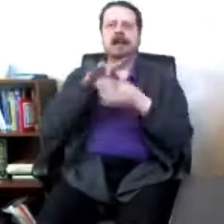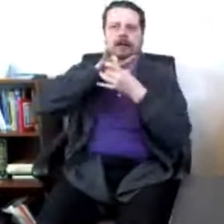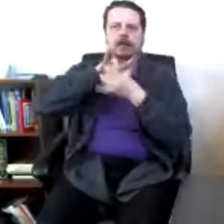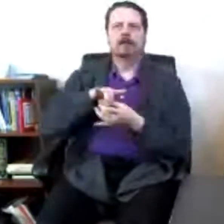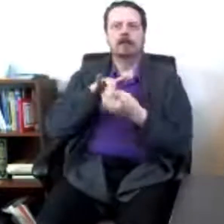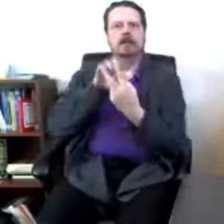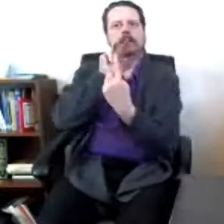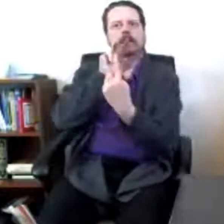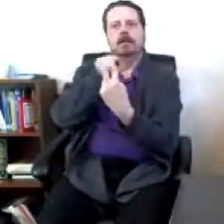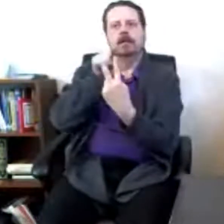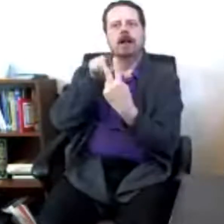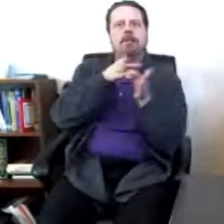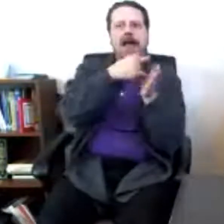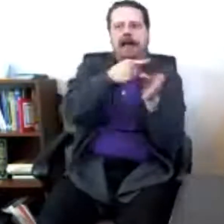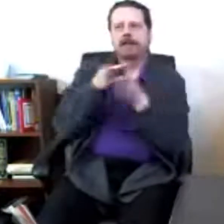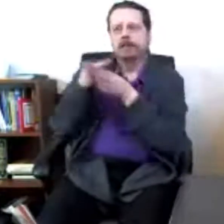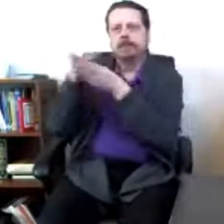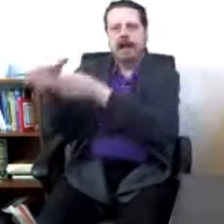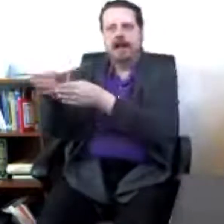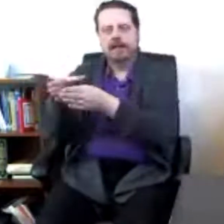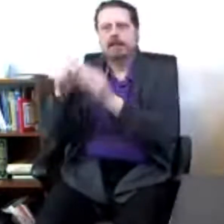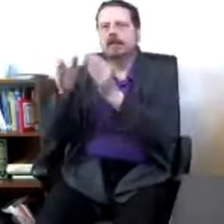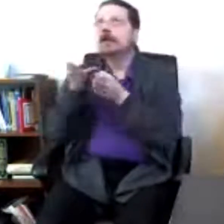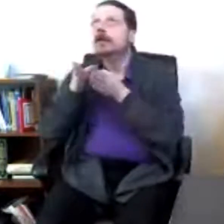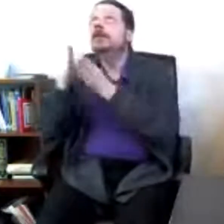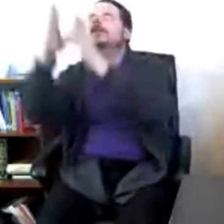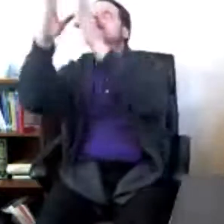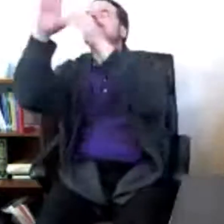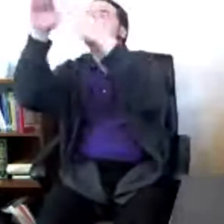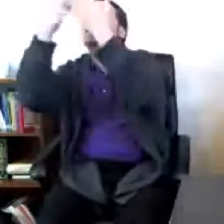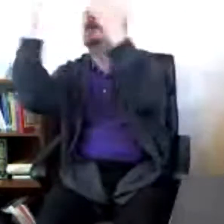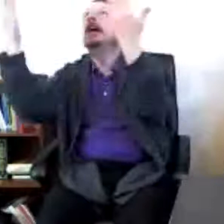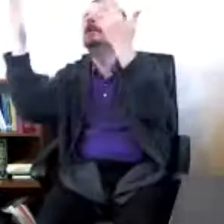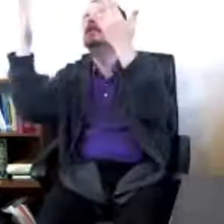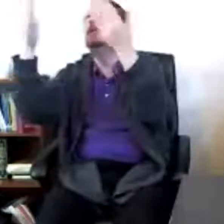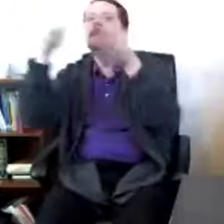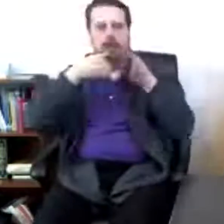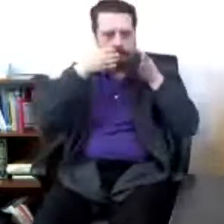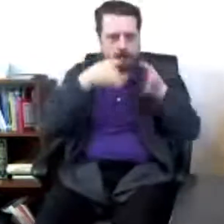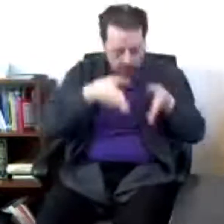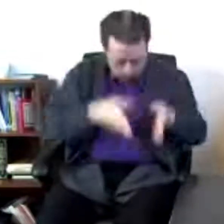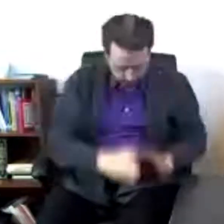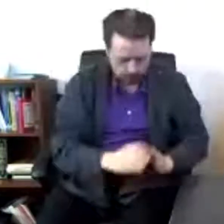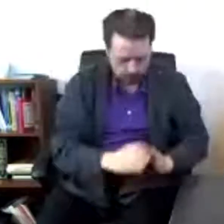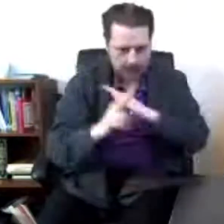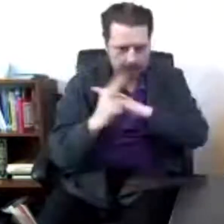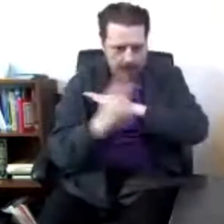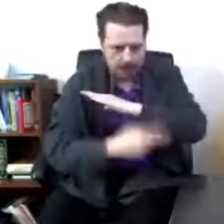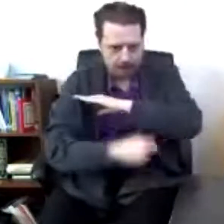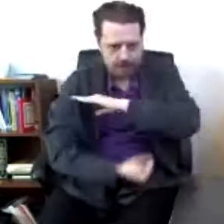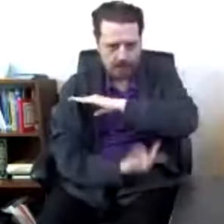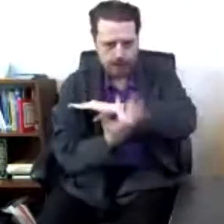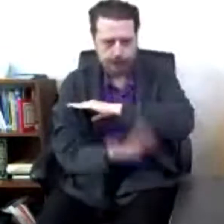two paths, one that leads you to paradise and the other that leads you to